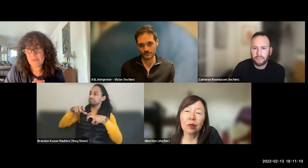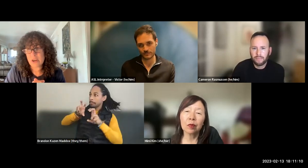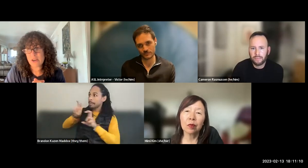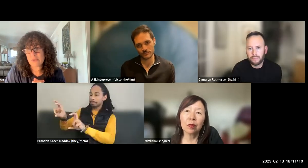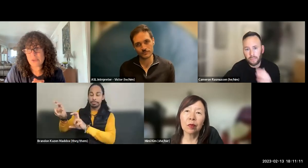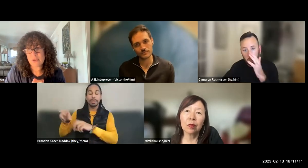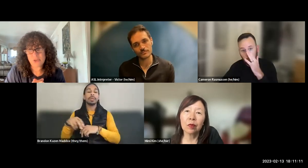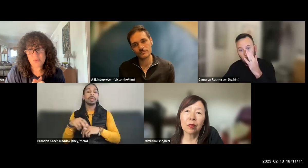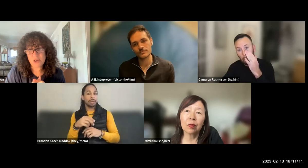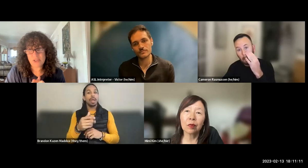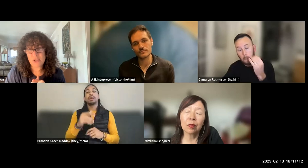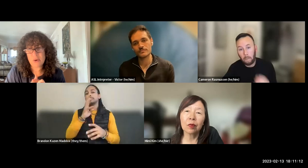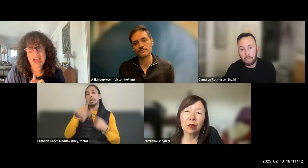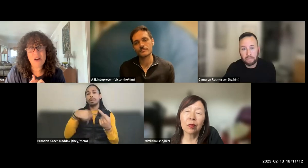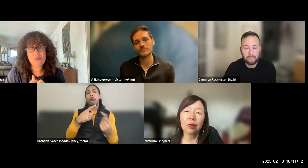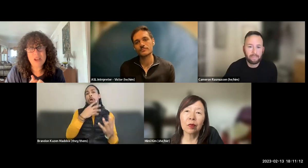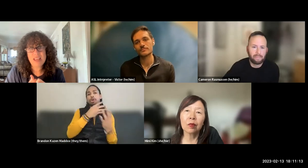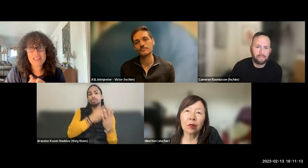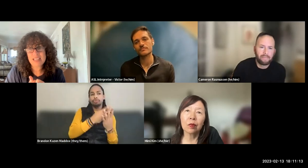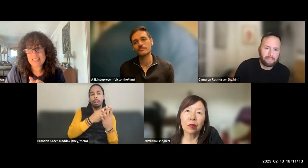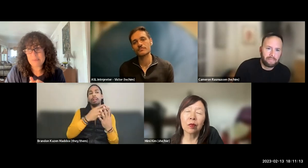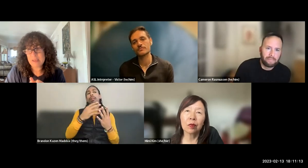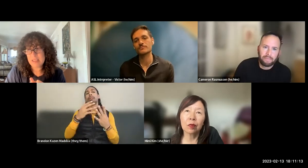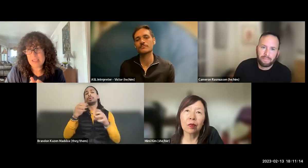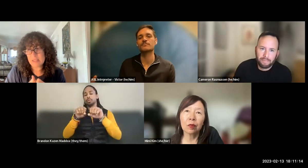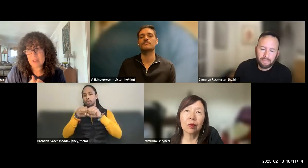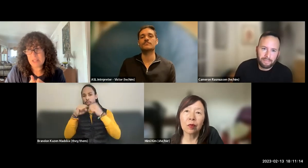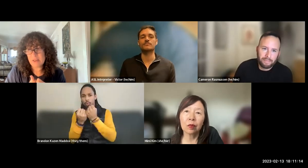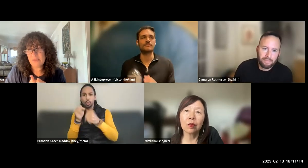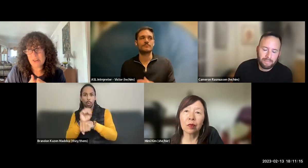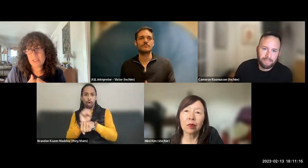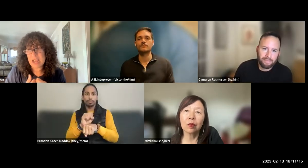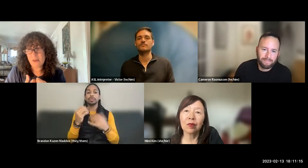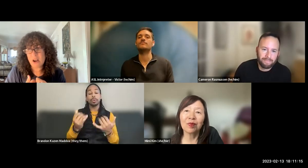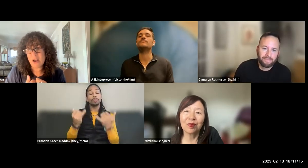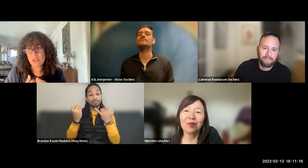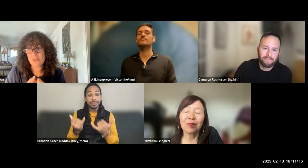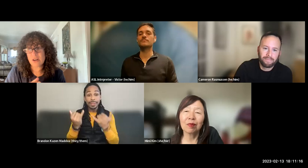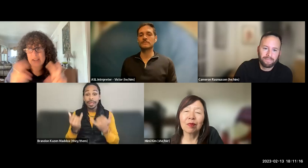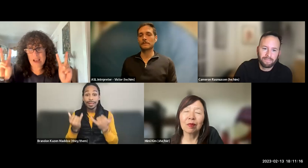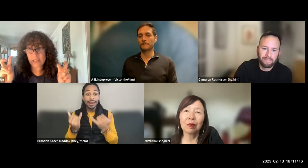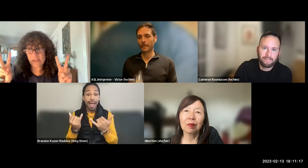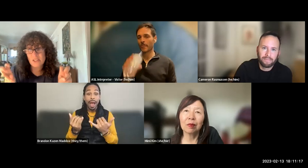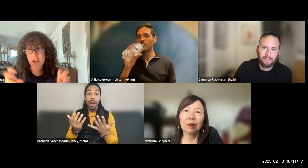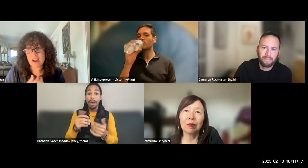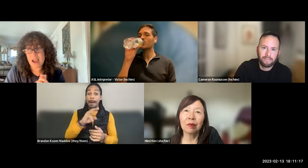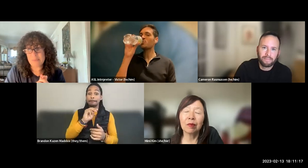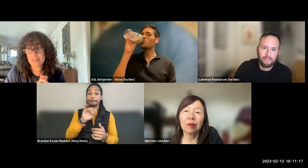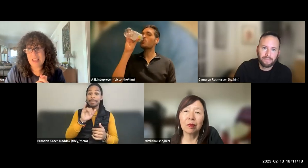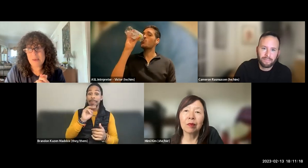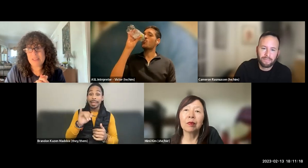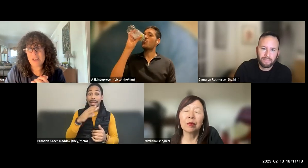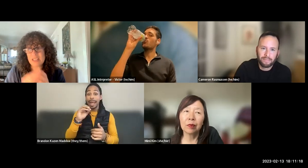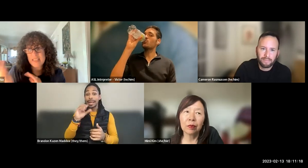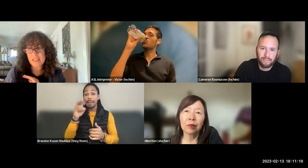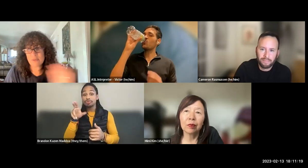in terms of carceral social work. So tell us, Mimi, I guess we're coming to you first, how calls for counselors, not